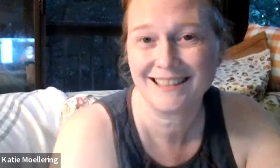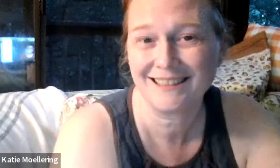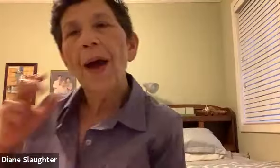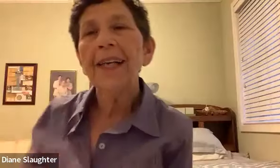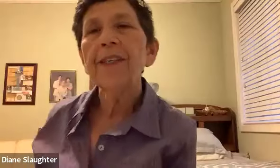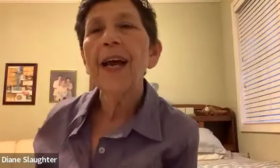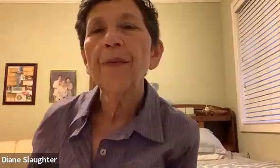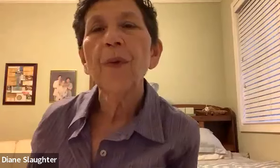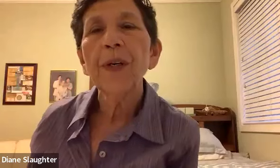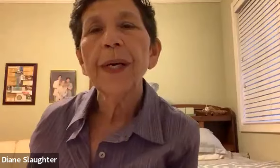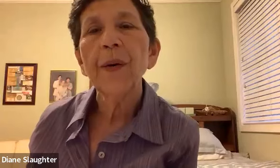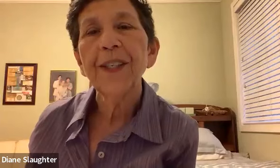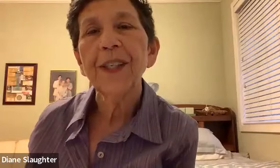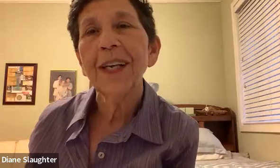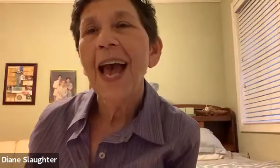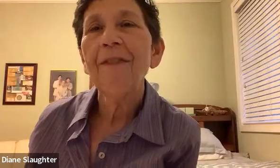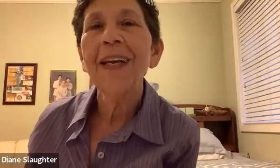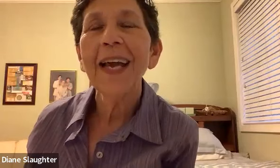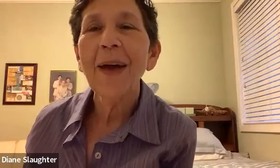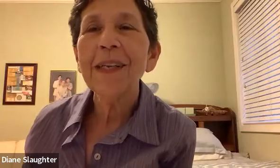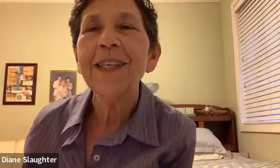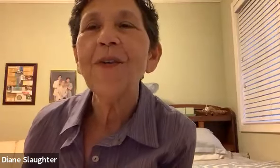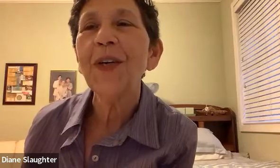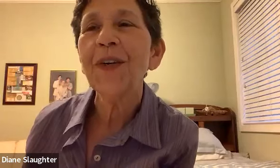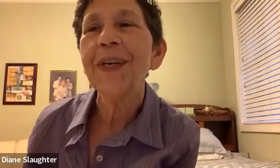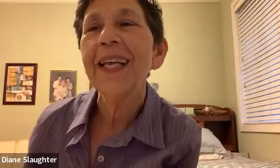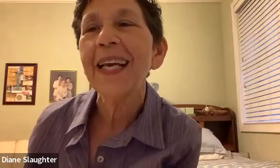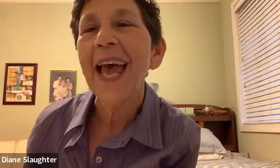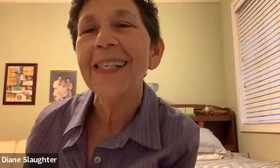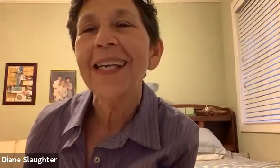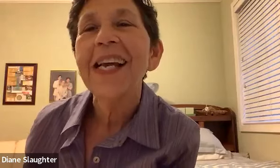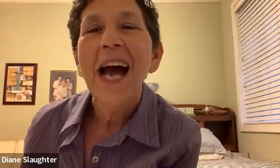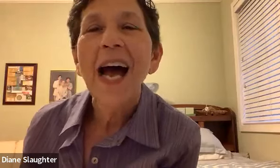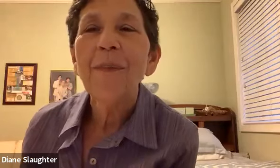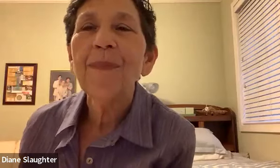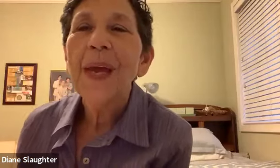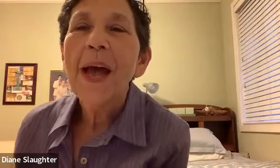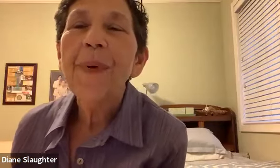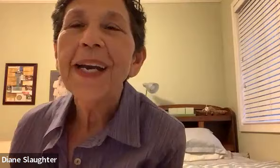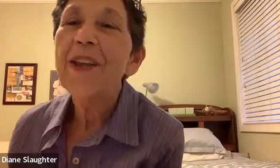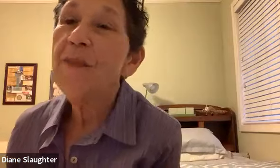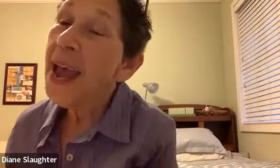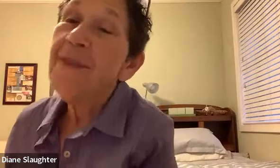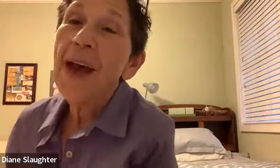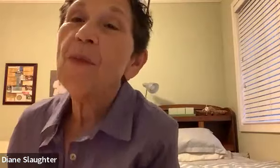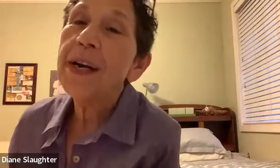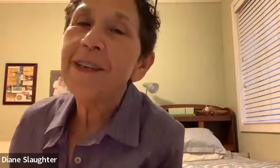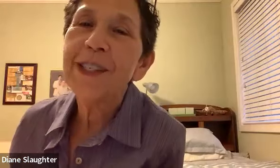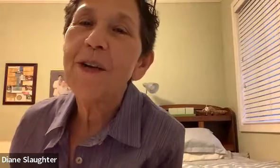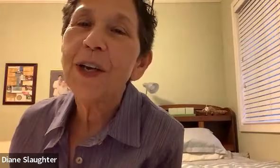So I just have one quick question. I feel like I'm the slow learner in the class, but you may have had one other slow